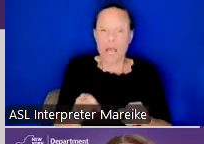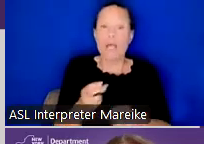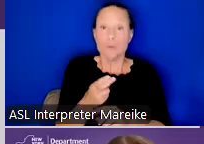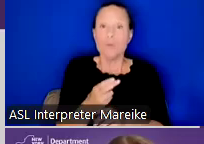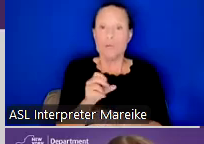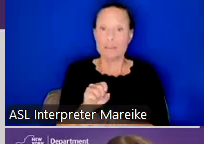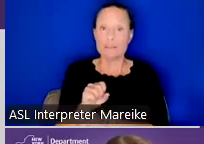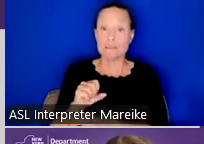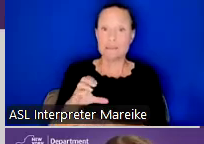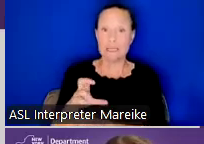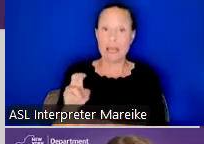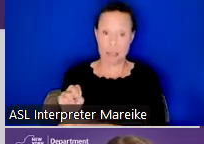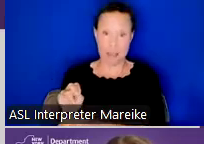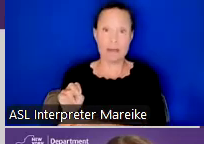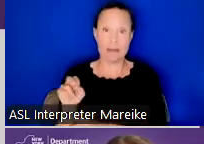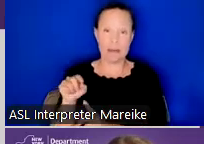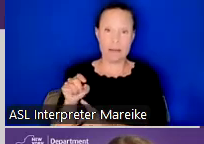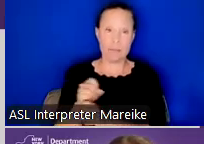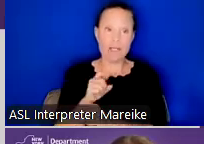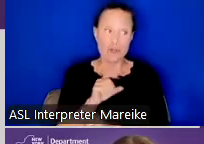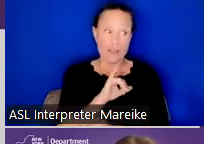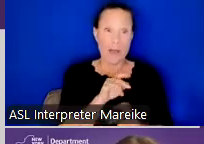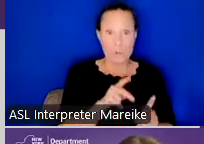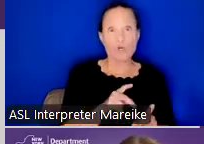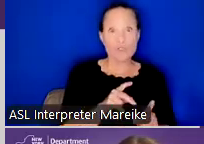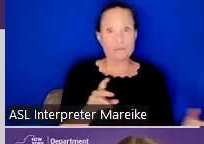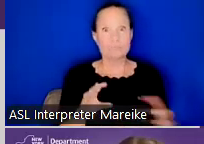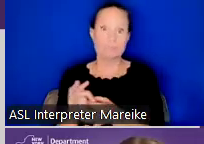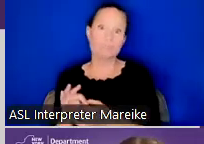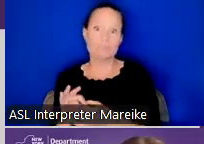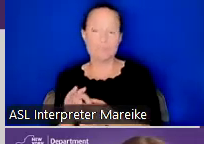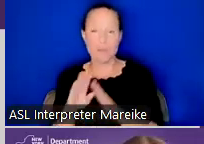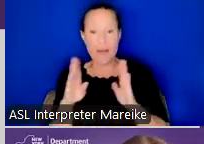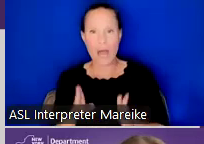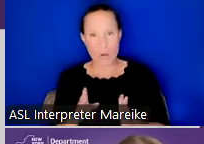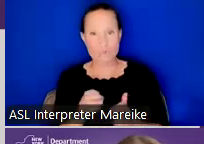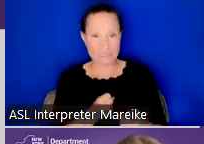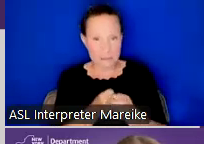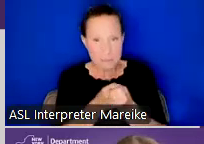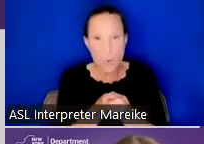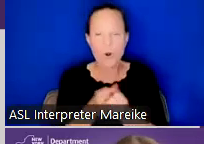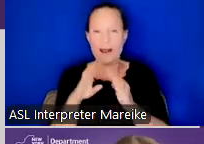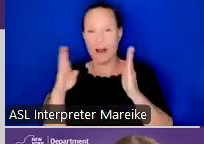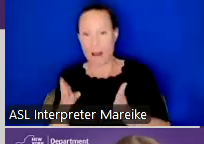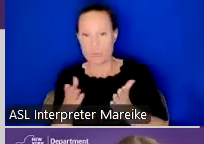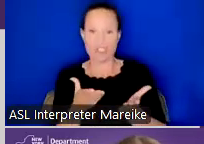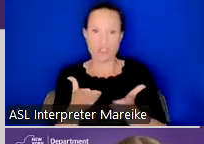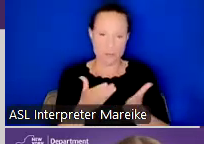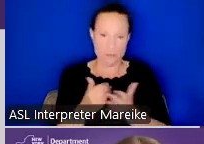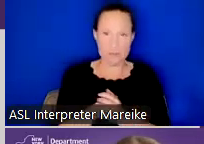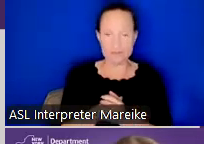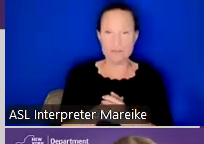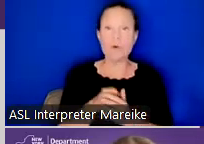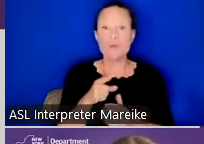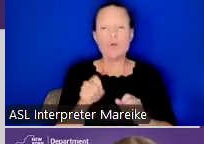care network to make sure that member does get connected to housing services. So again, you can provide the